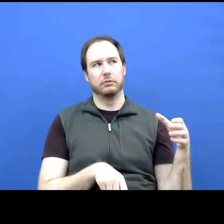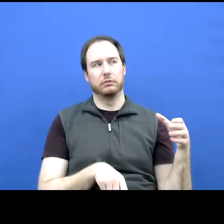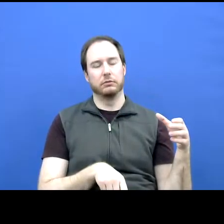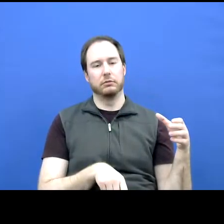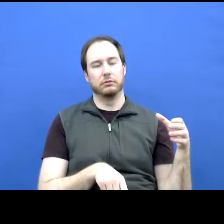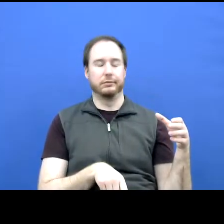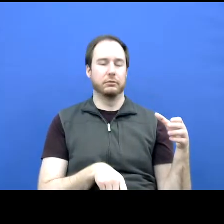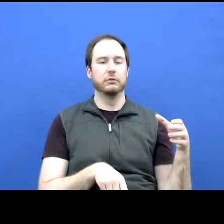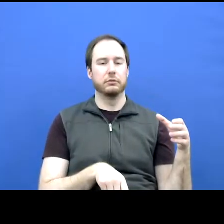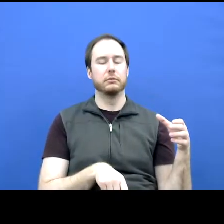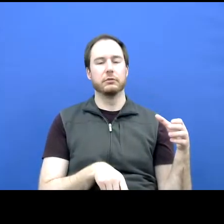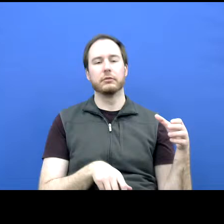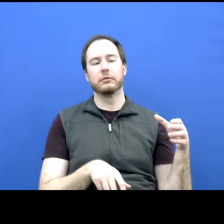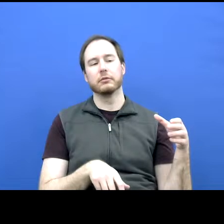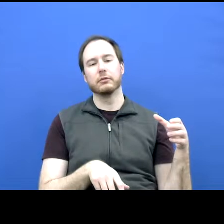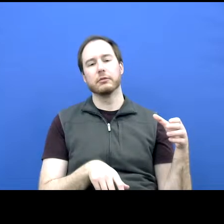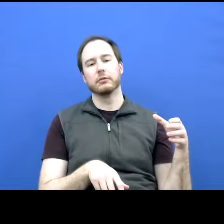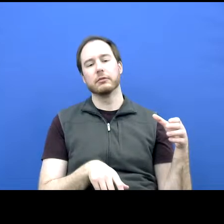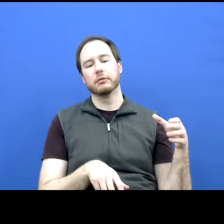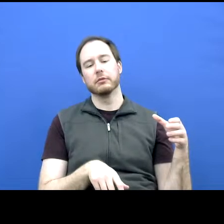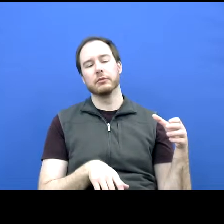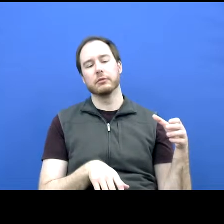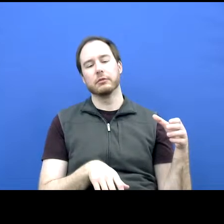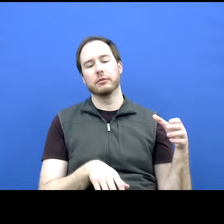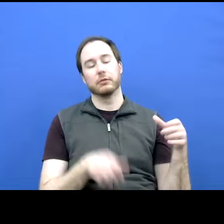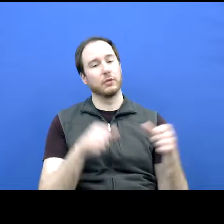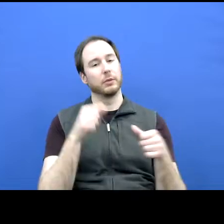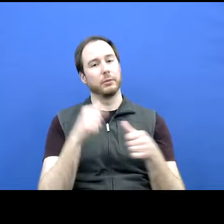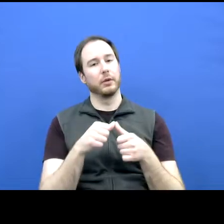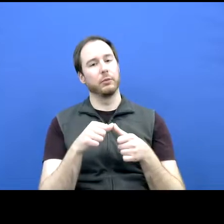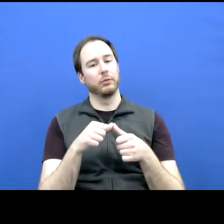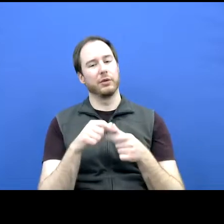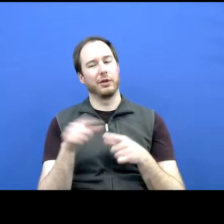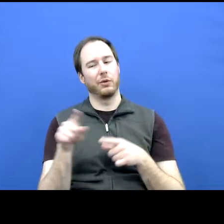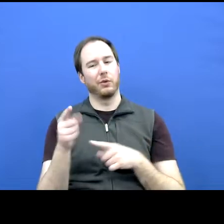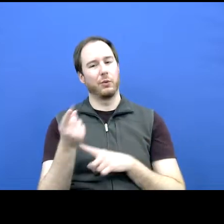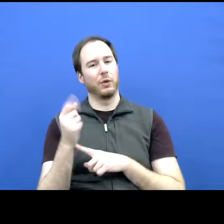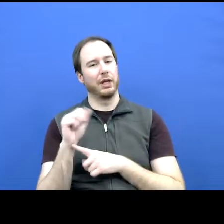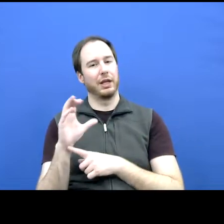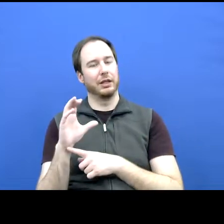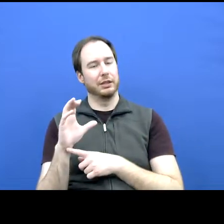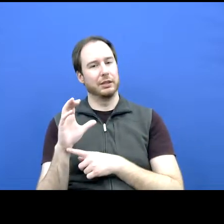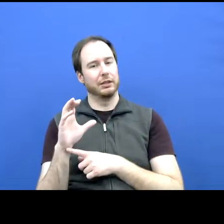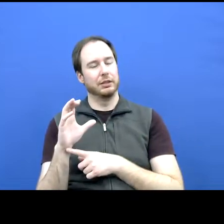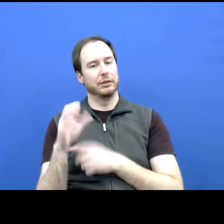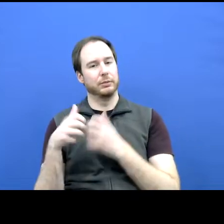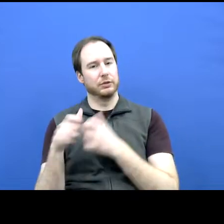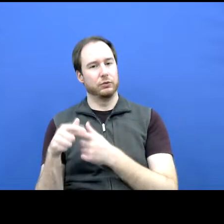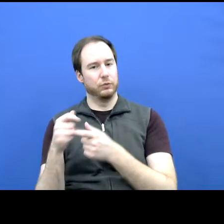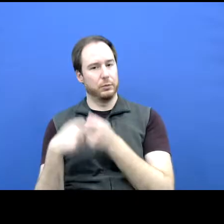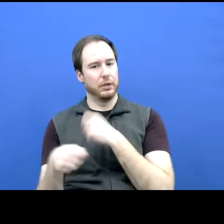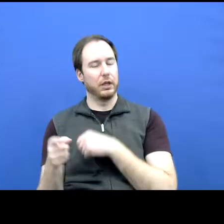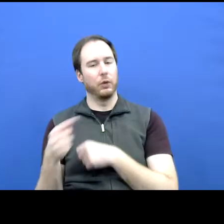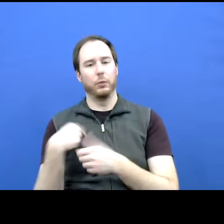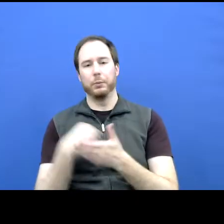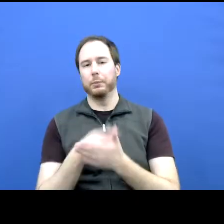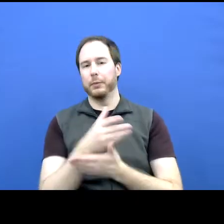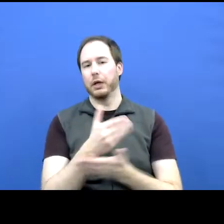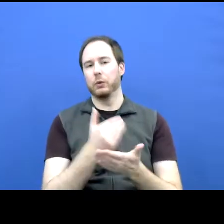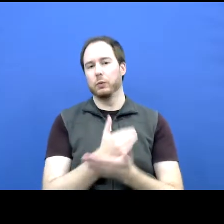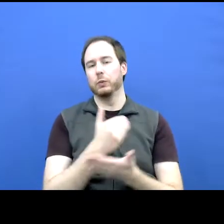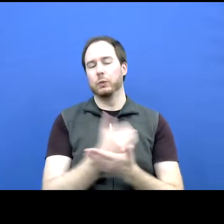great. So if you remember when we had to replace that one air conditioning unit, we bought a new